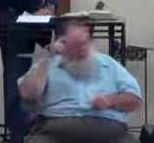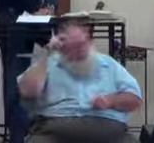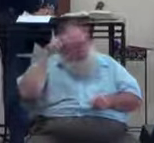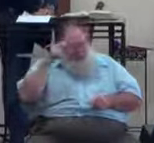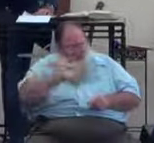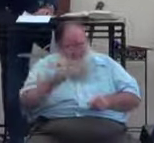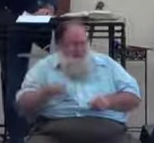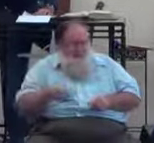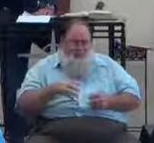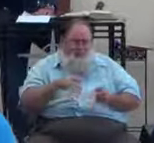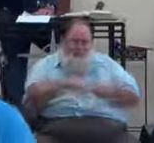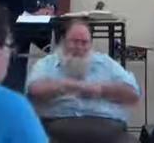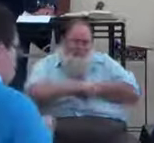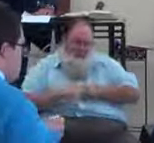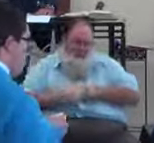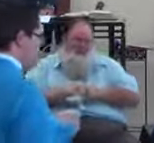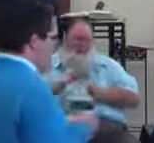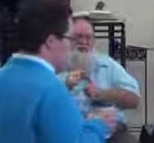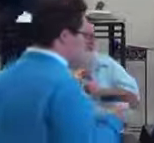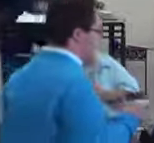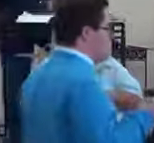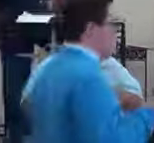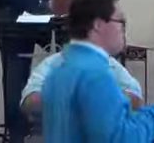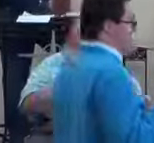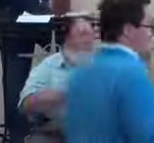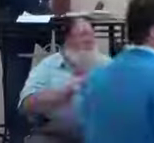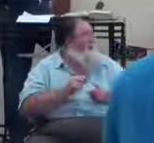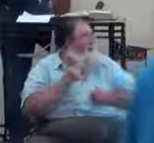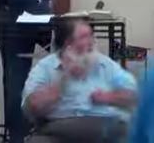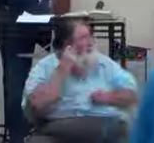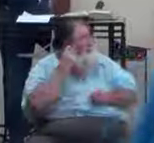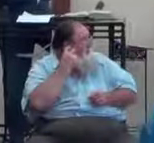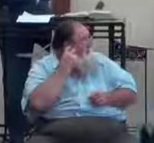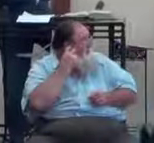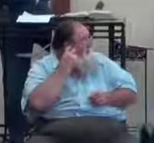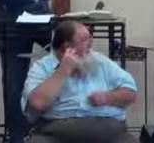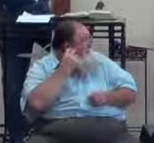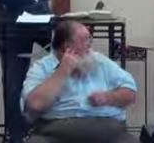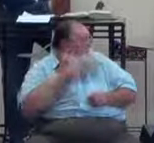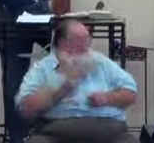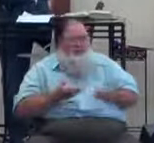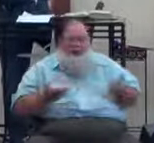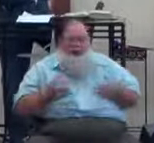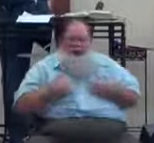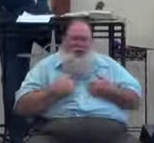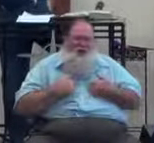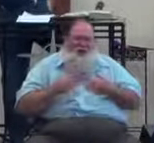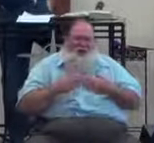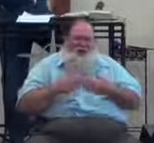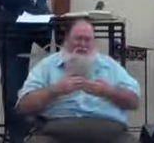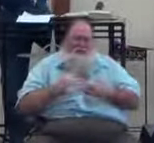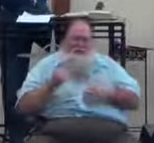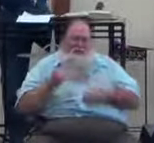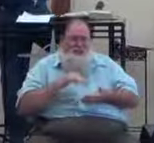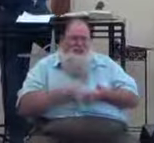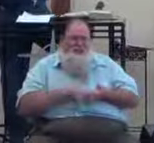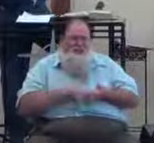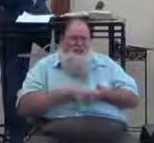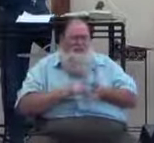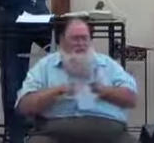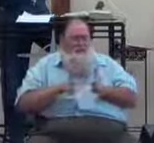was sown in them. And here we've got close to 10,000 people that are saved, they're